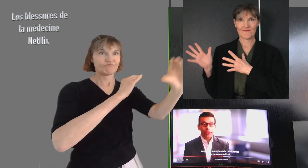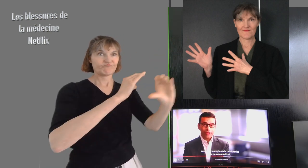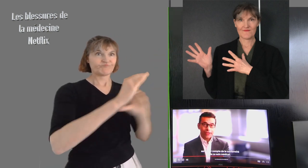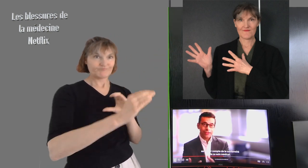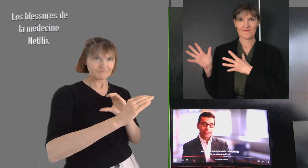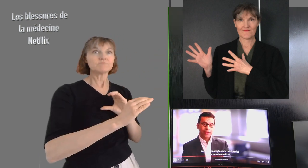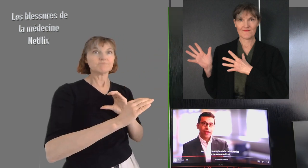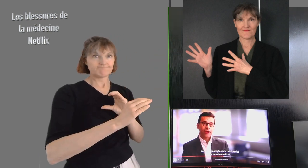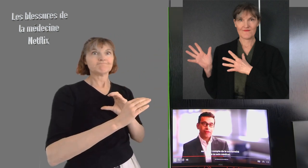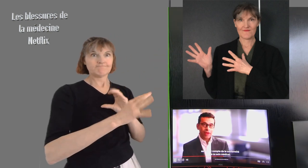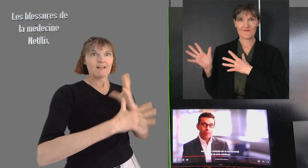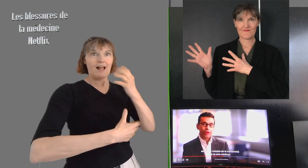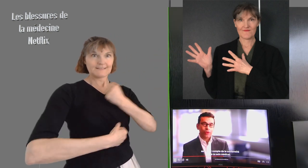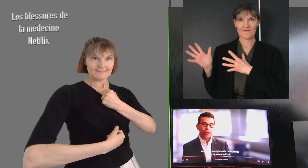même s'ils ne sont pas appropriés.